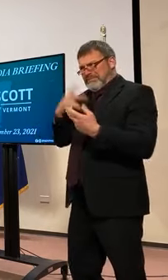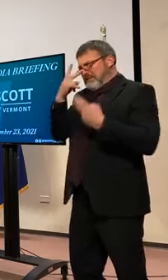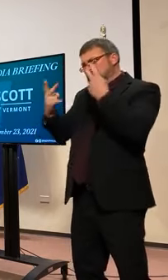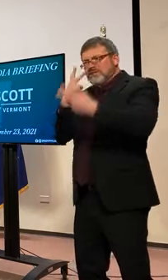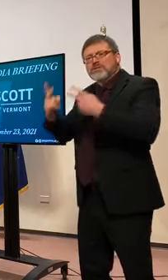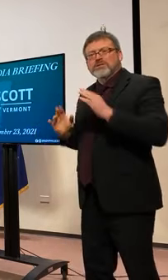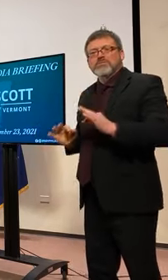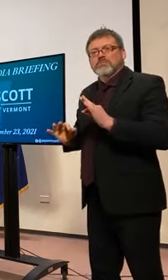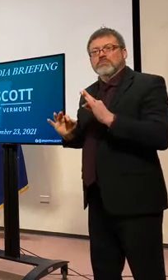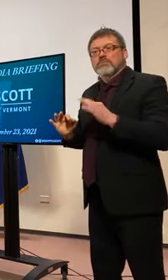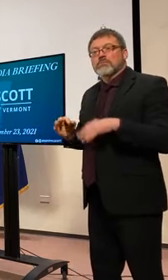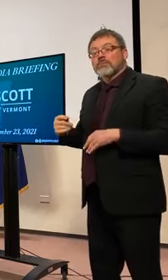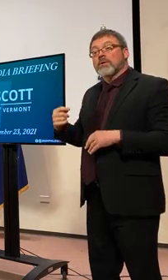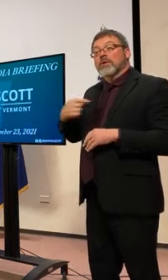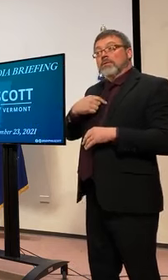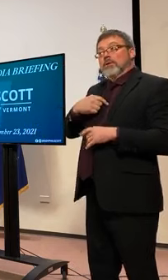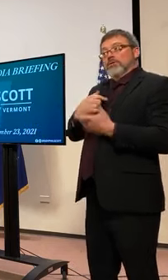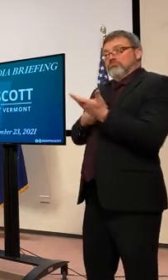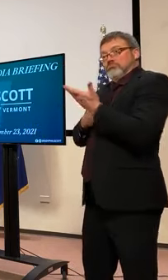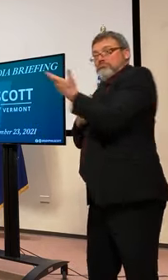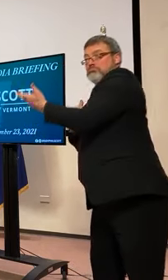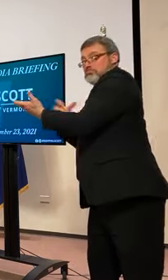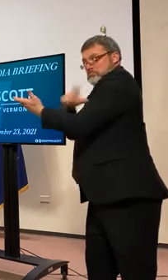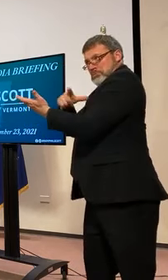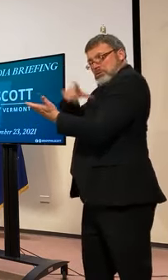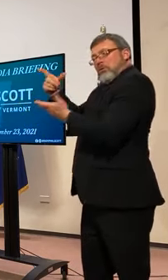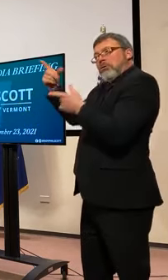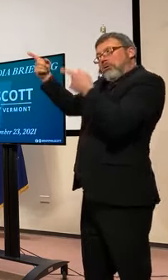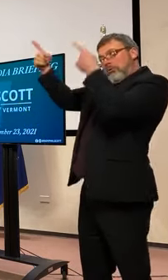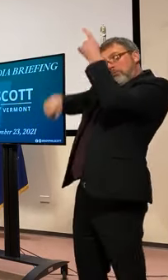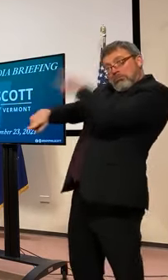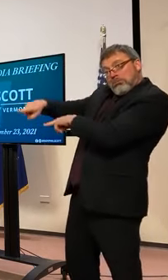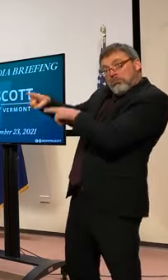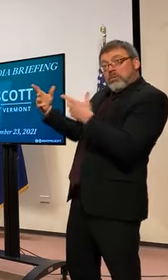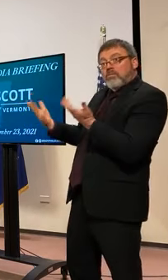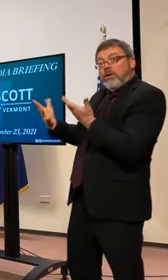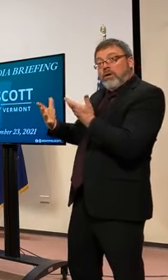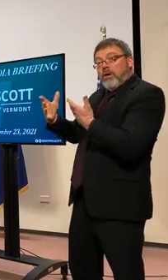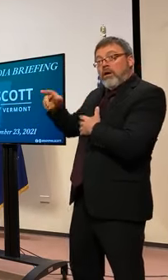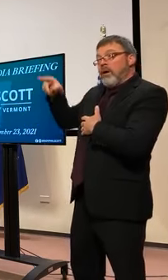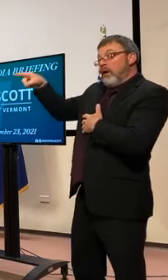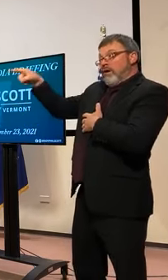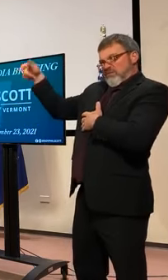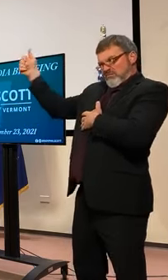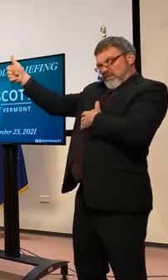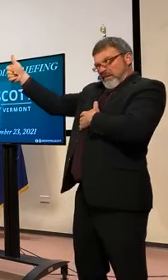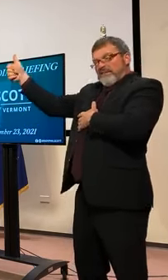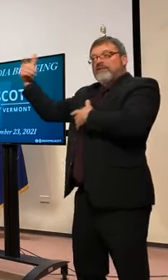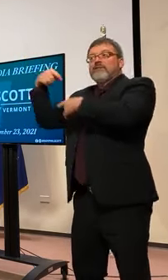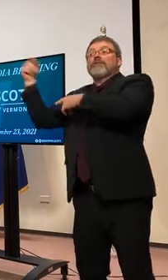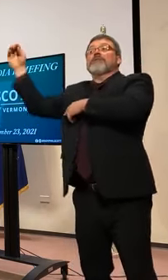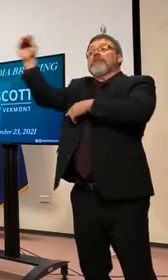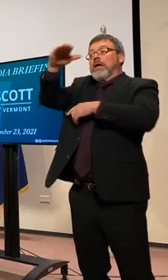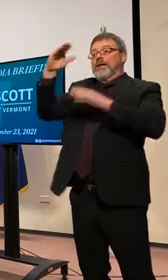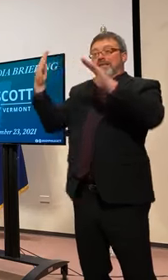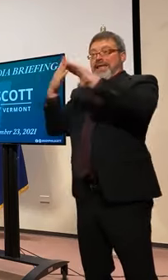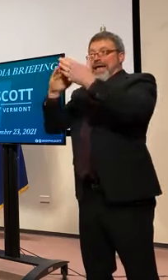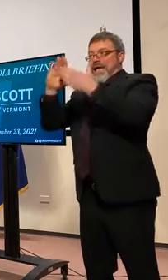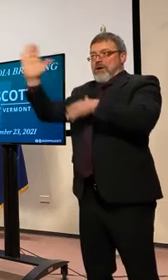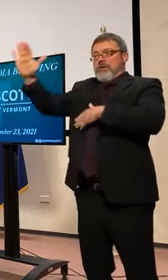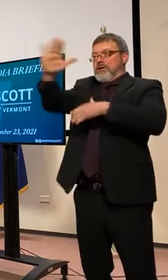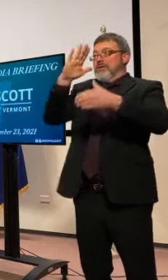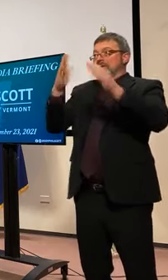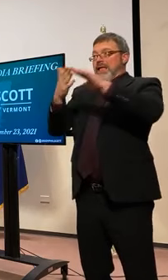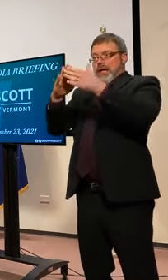compromise to the legislature to give municipalities the authority, if they choose, to pass their own mask rule. As